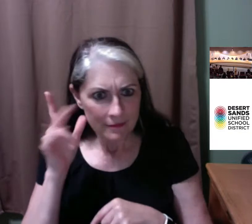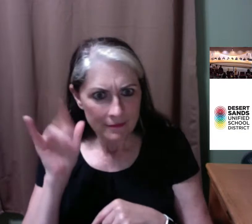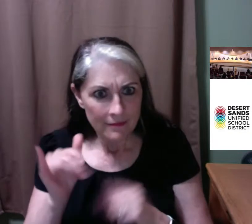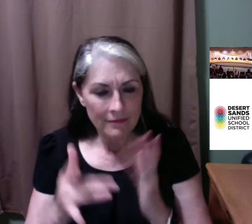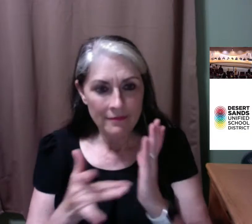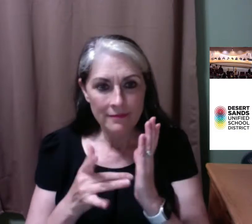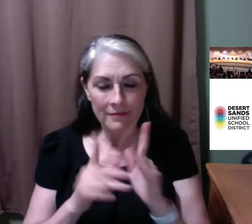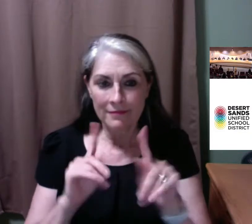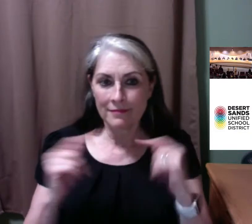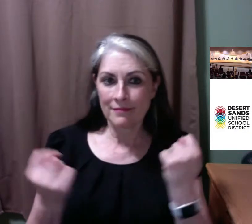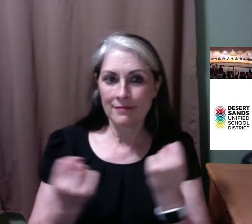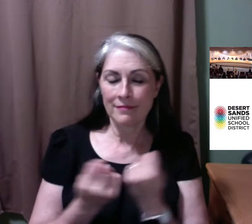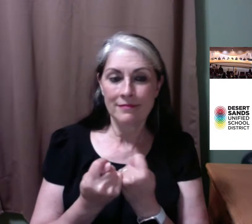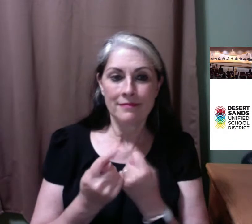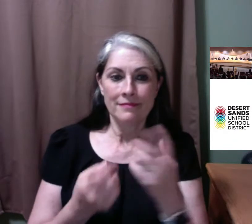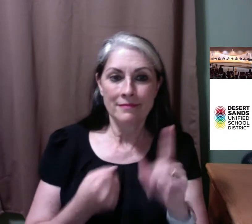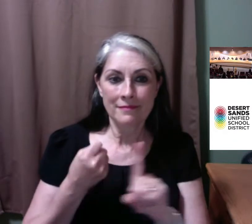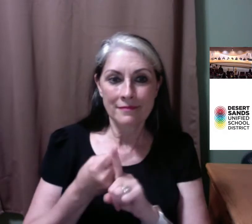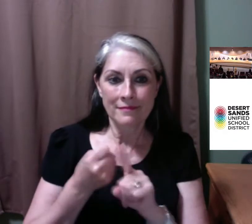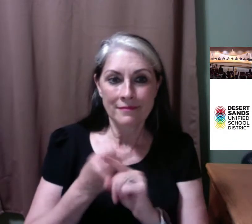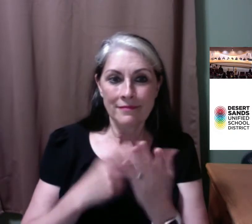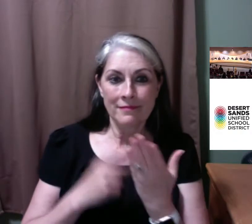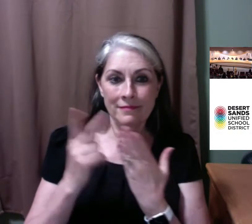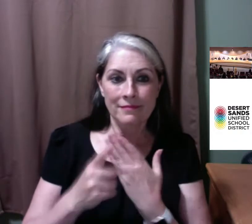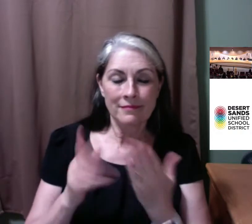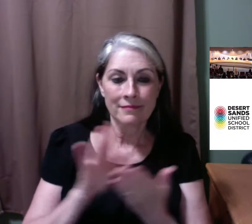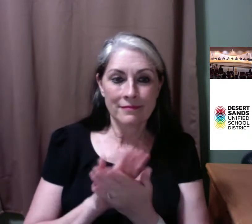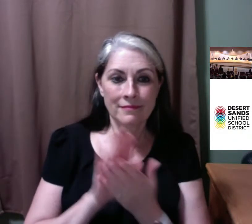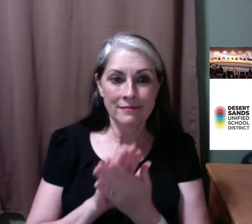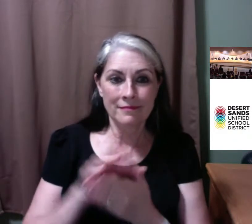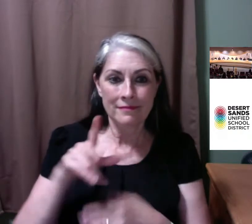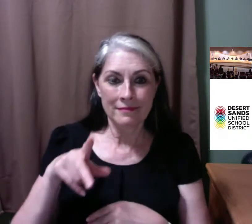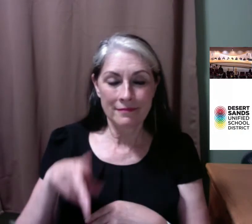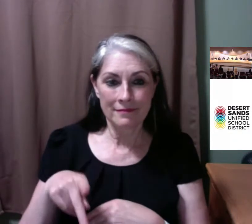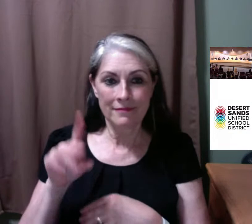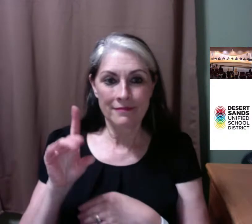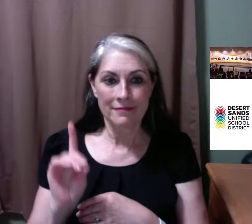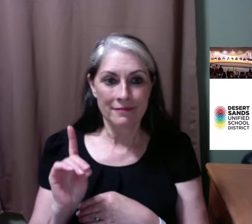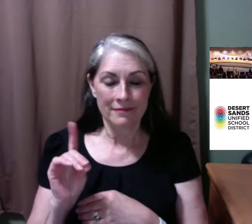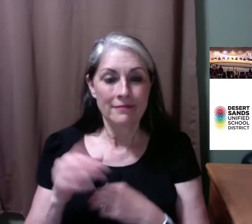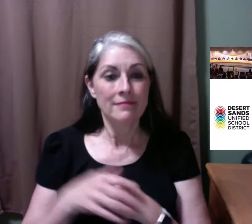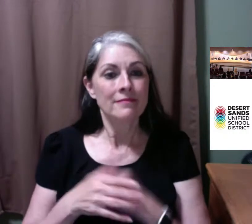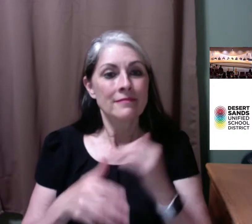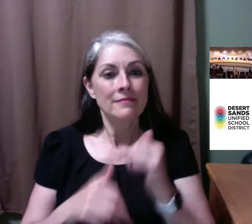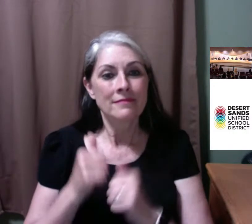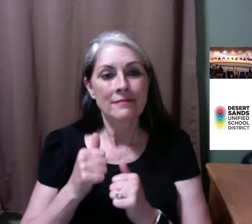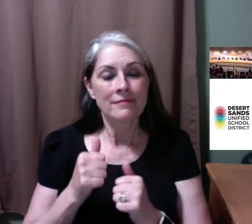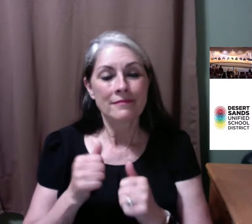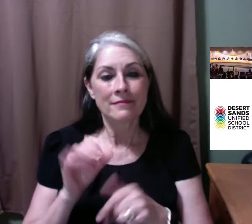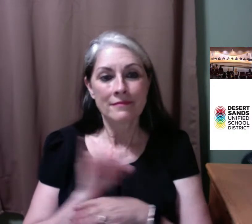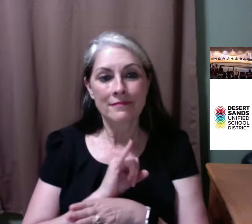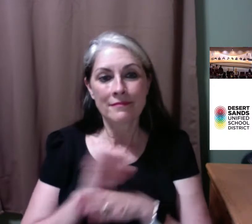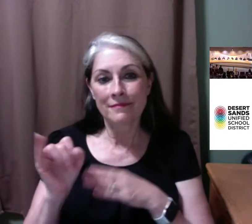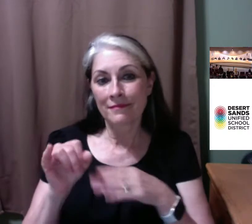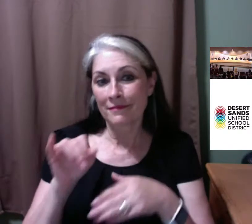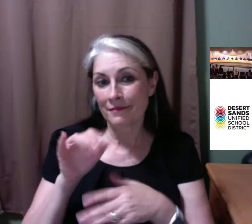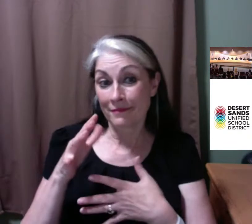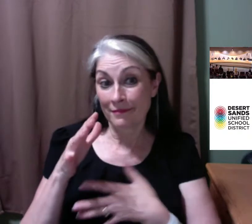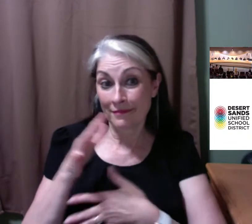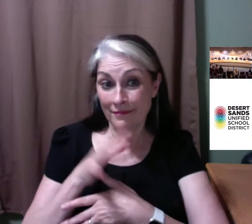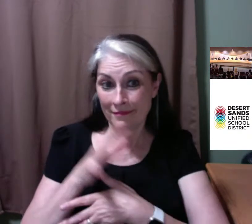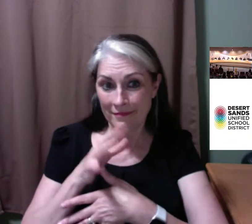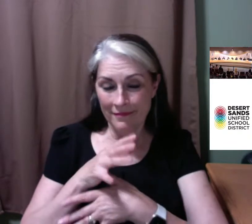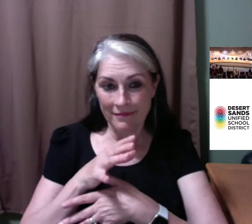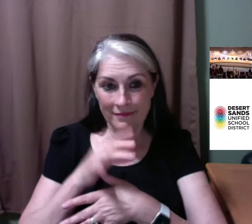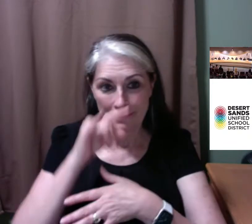team, our impact program at my school in Palm Desert, we have a lot of our senior, most of our interns are seniors, and a lot of the kids coming